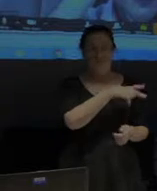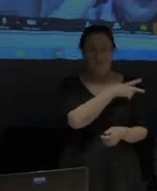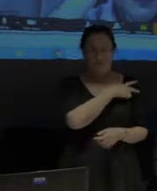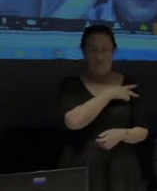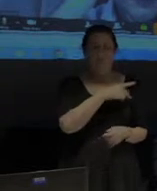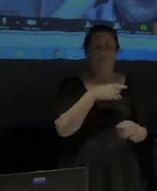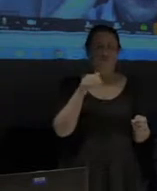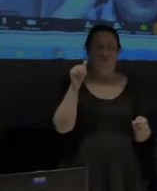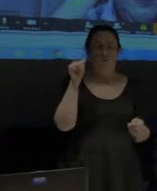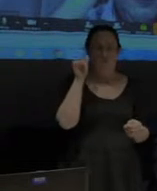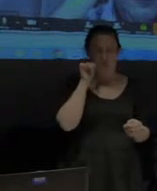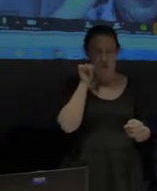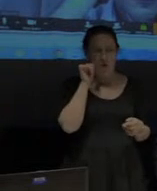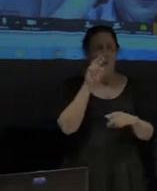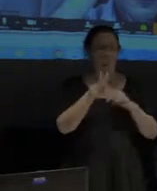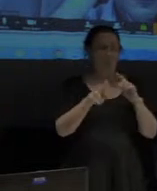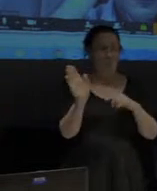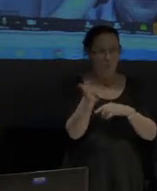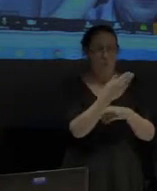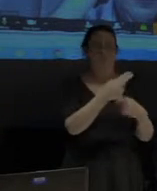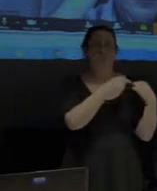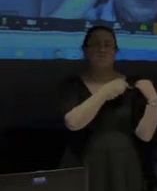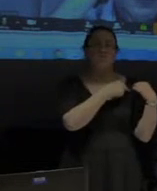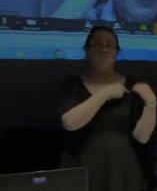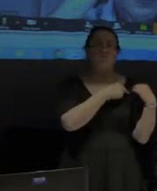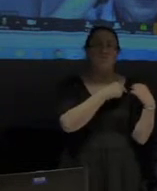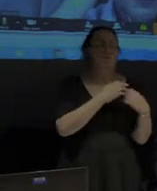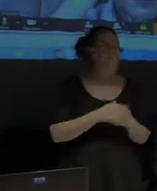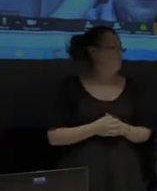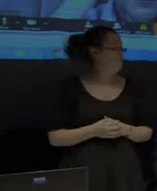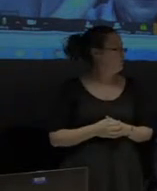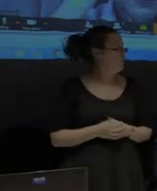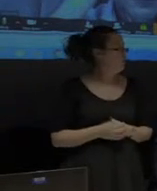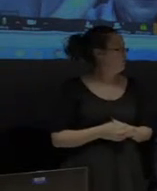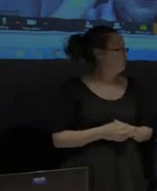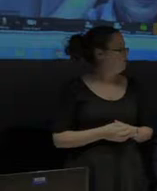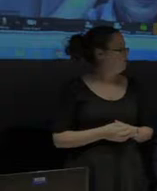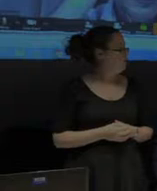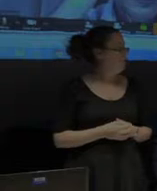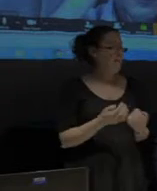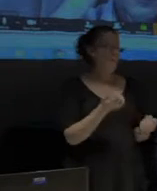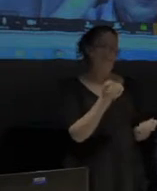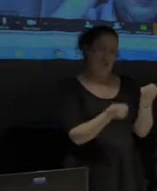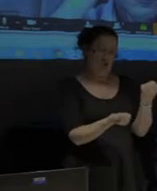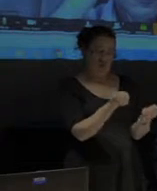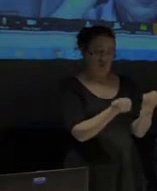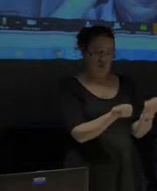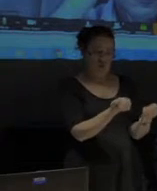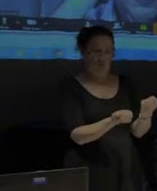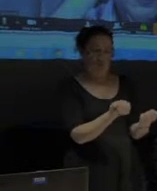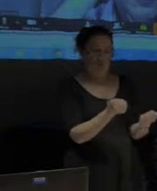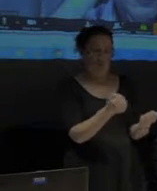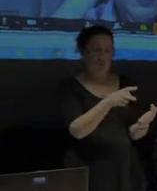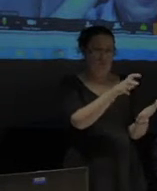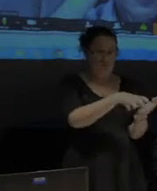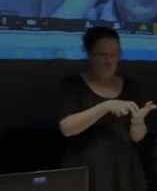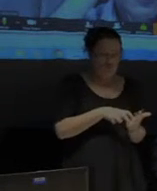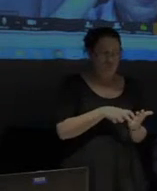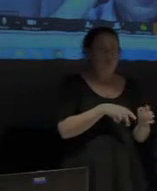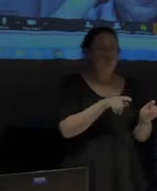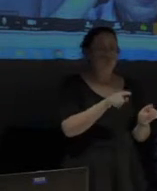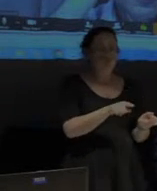to hold all accountable. And one of those measuring, this is one time when measuring really is important, is basically getting these things